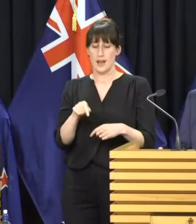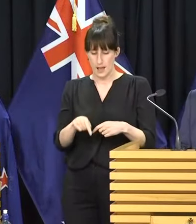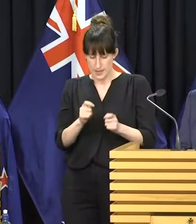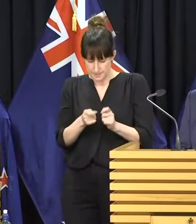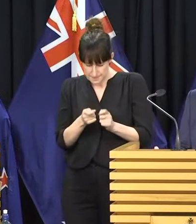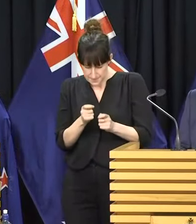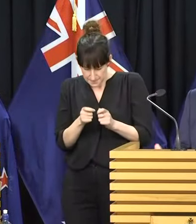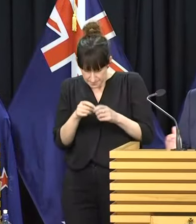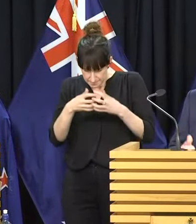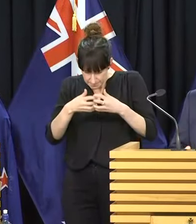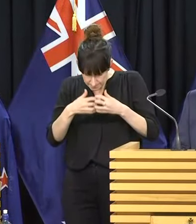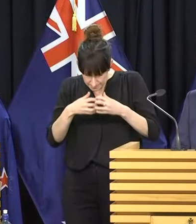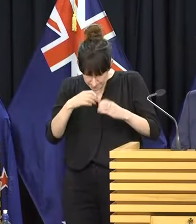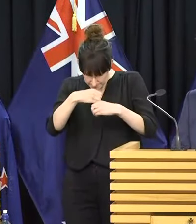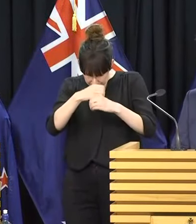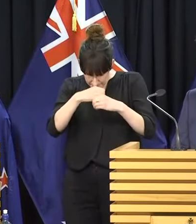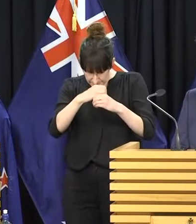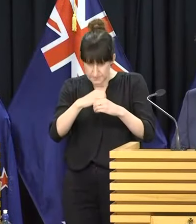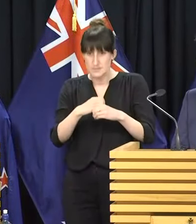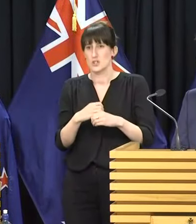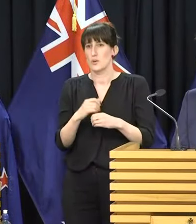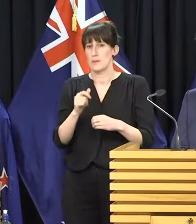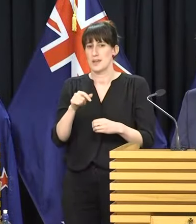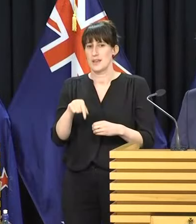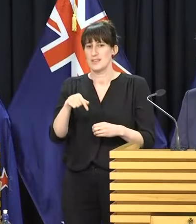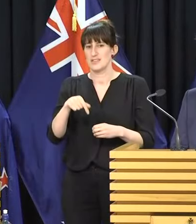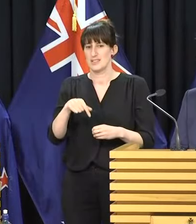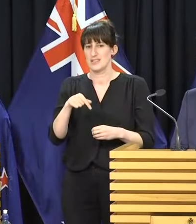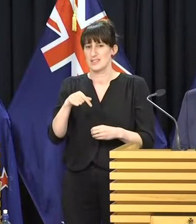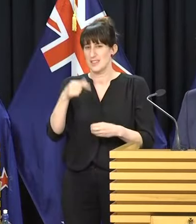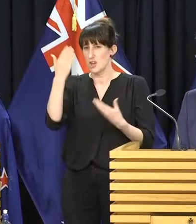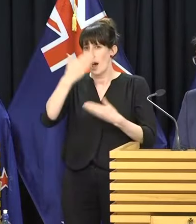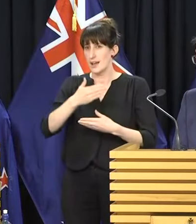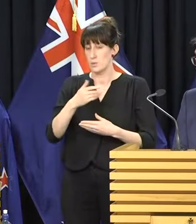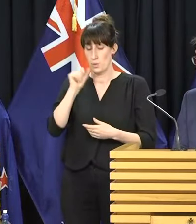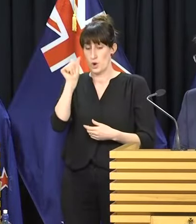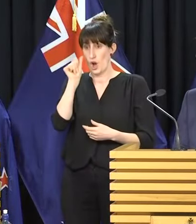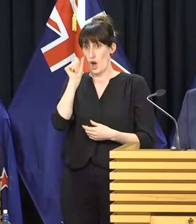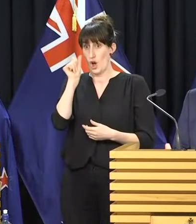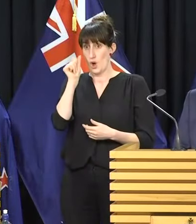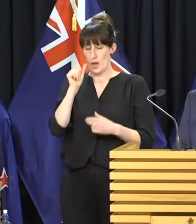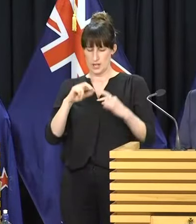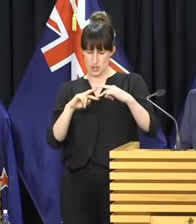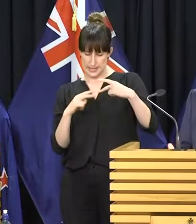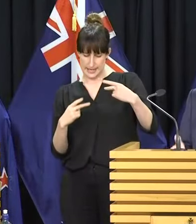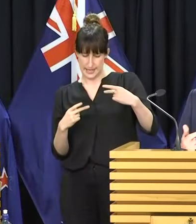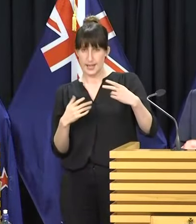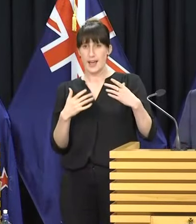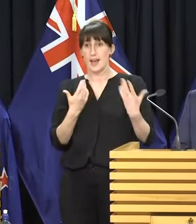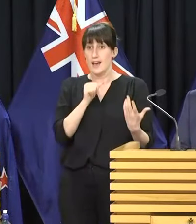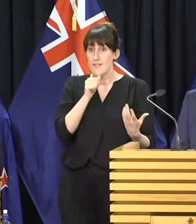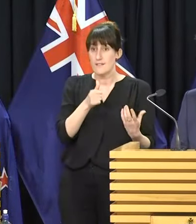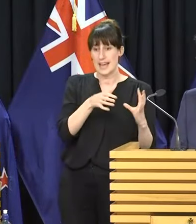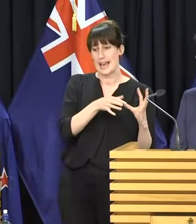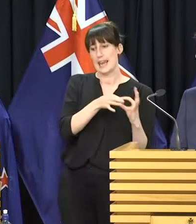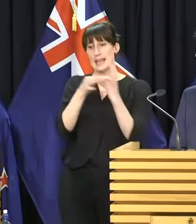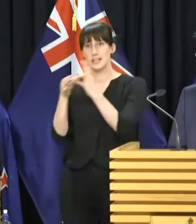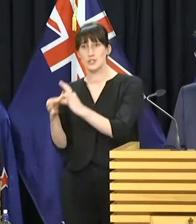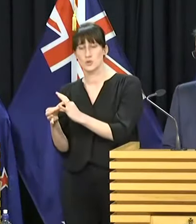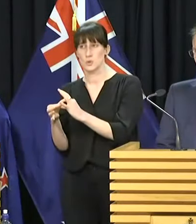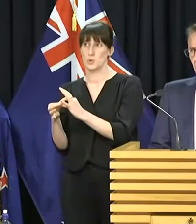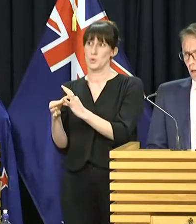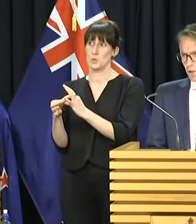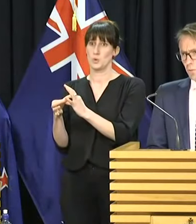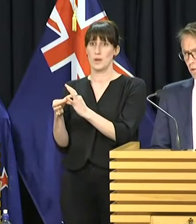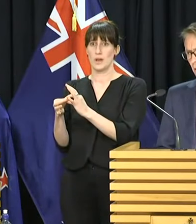be critical in terms of our ability to link it to one of our known cases already, recent or perhaps not so